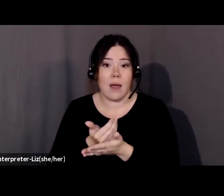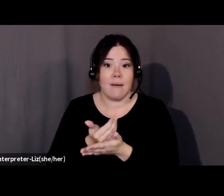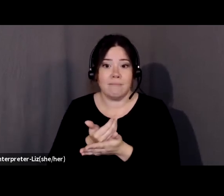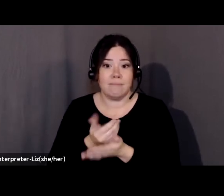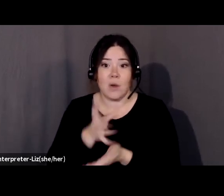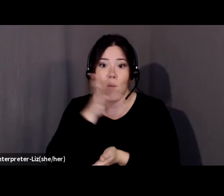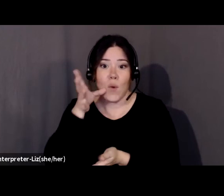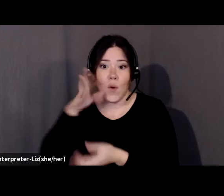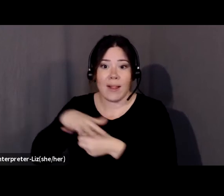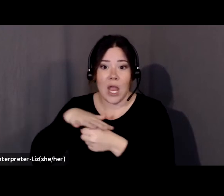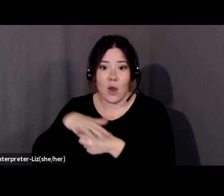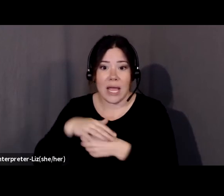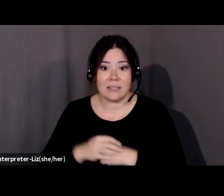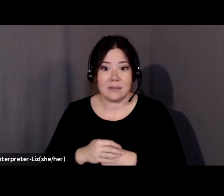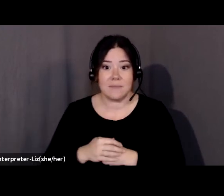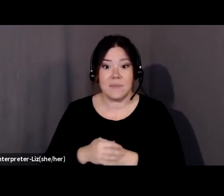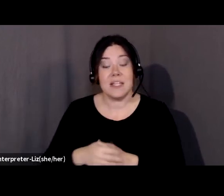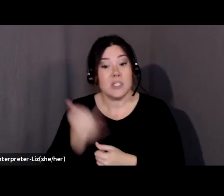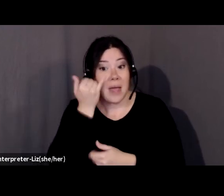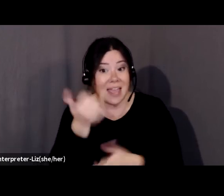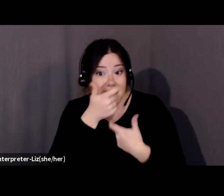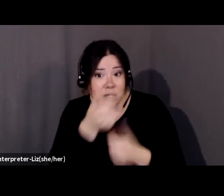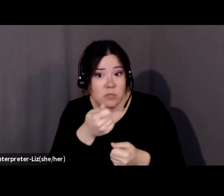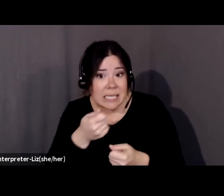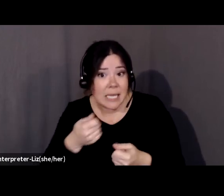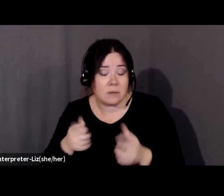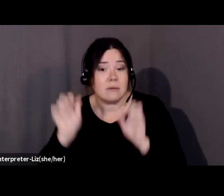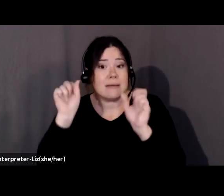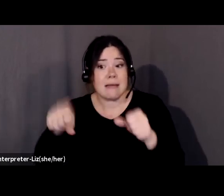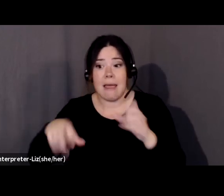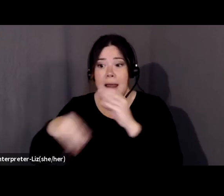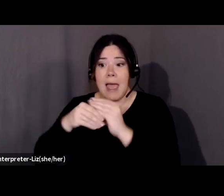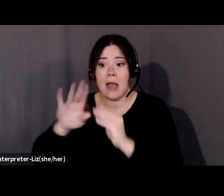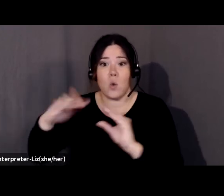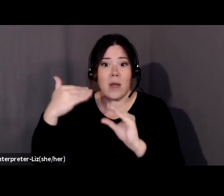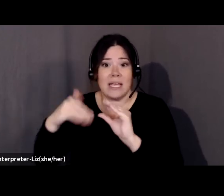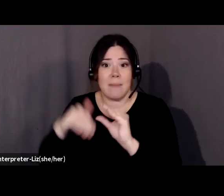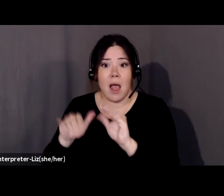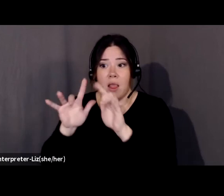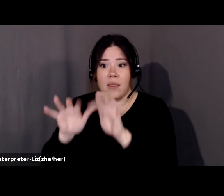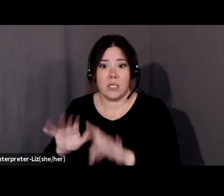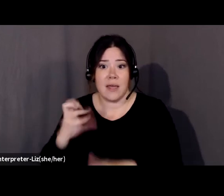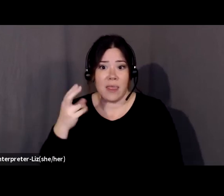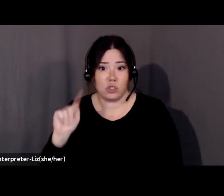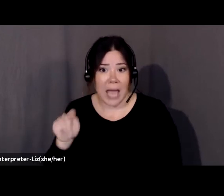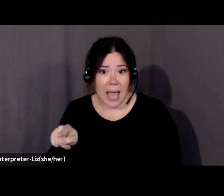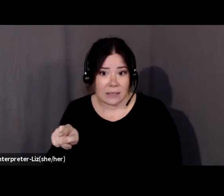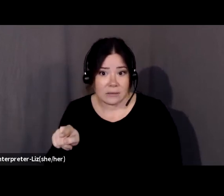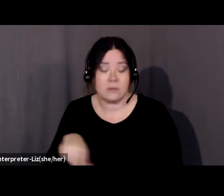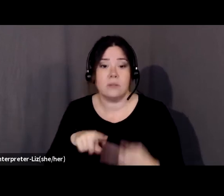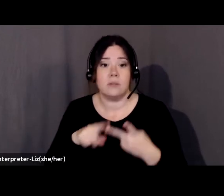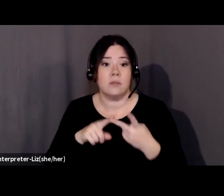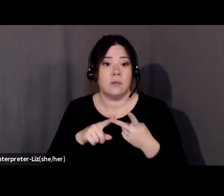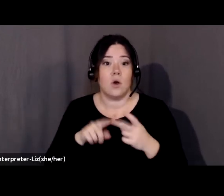rural areas. So if you're interested, please, you can drop your email in the chat, or feel free to